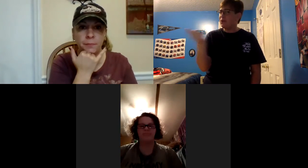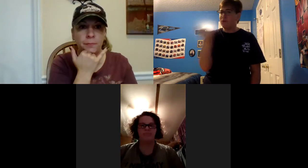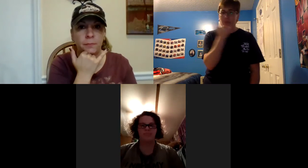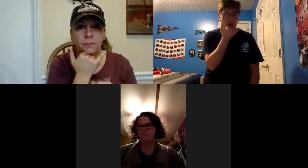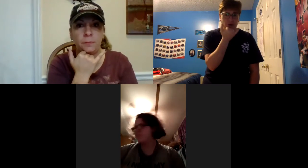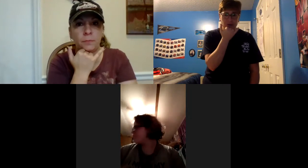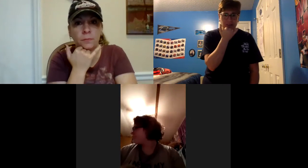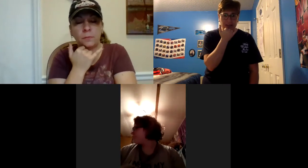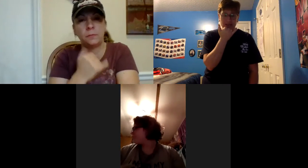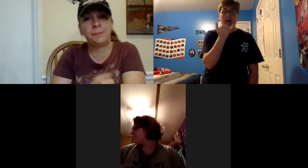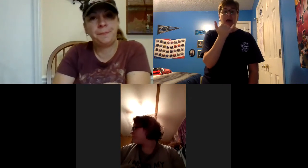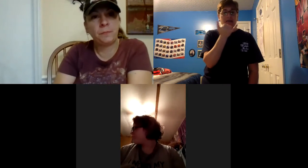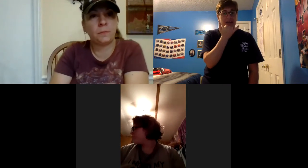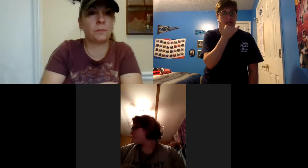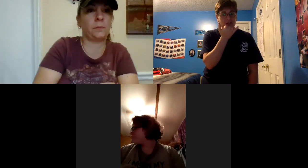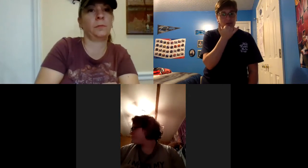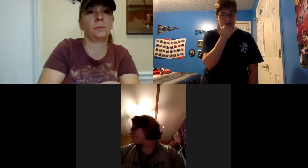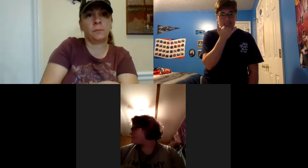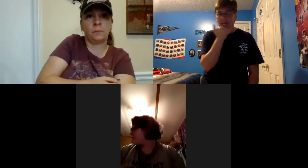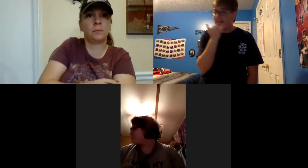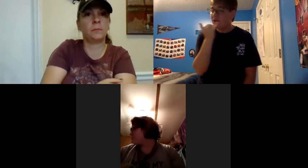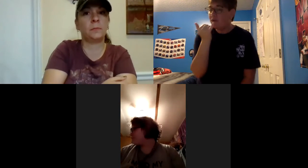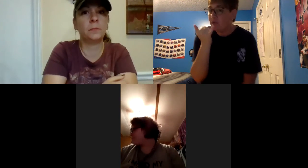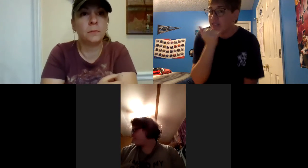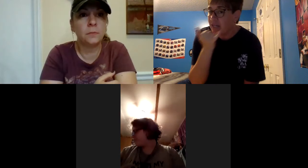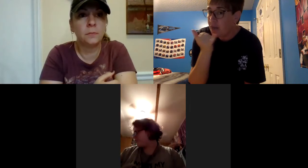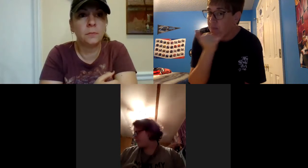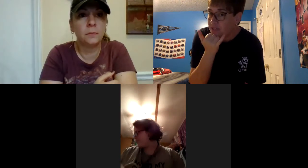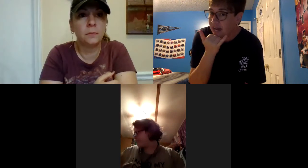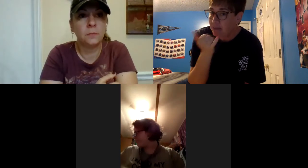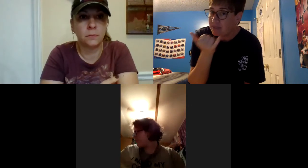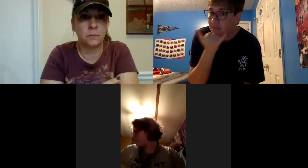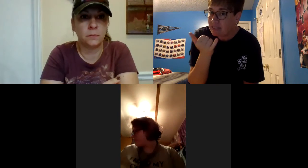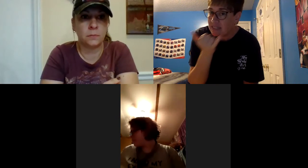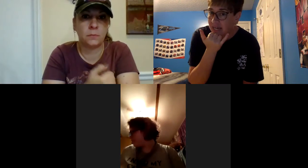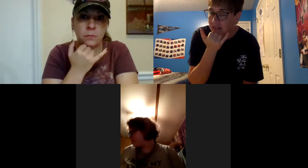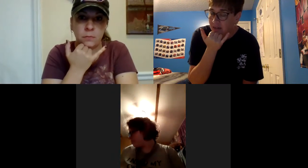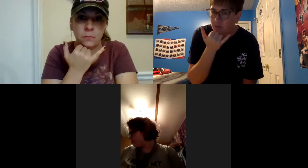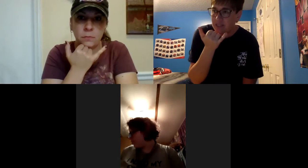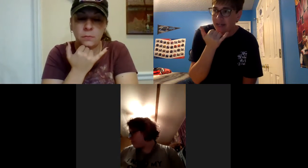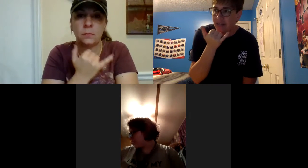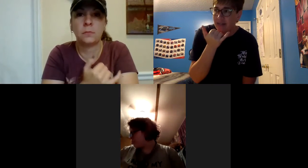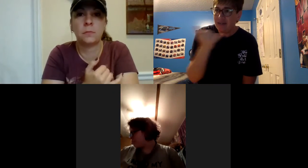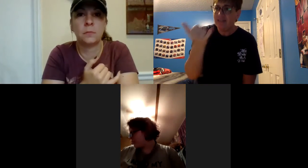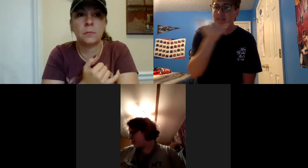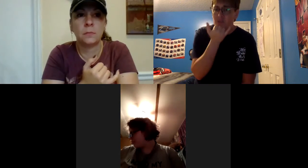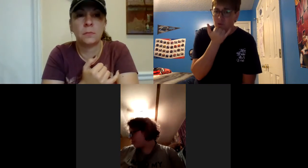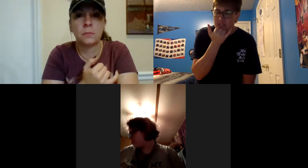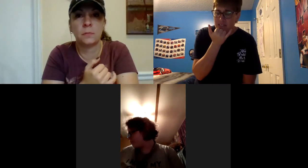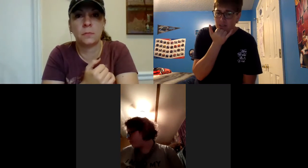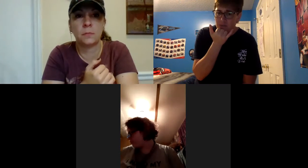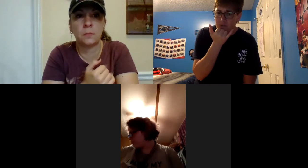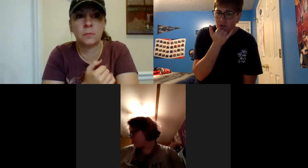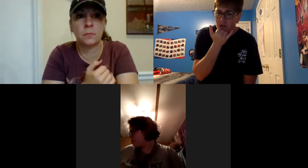just so wrong on that. And then I had learned mistake was a couple taps, mistake. Almost like this is